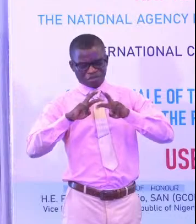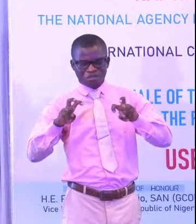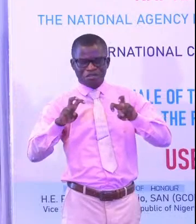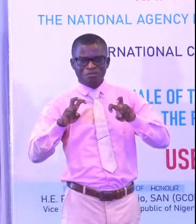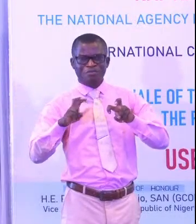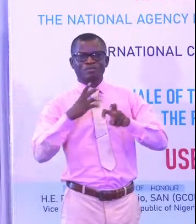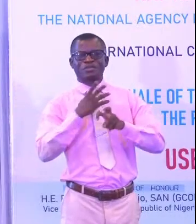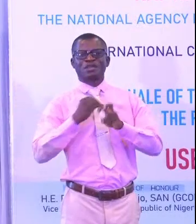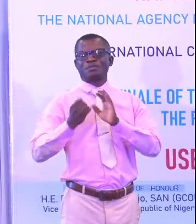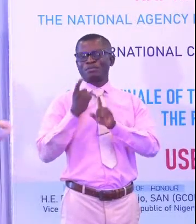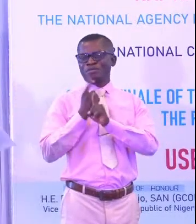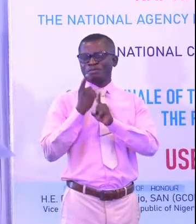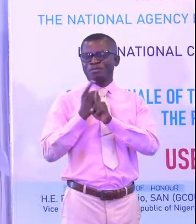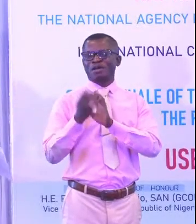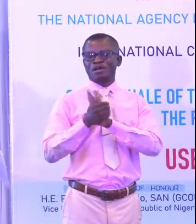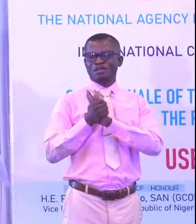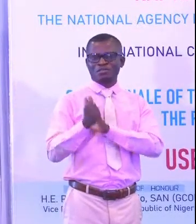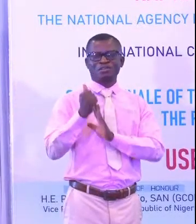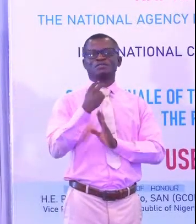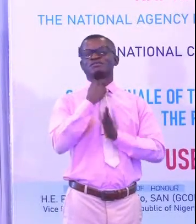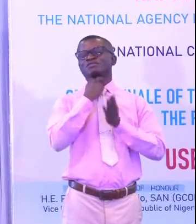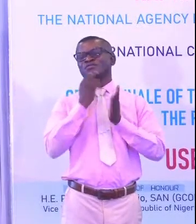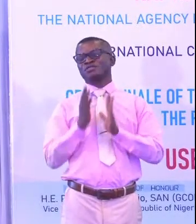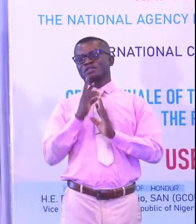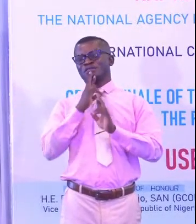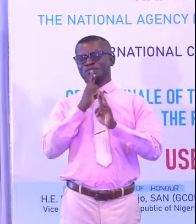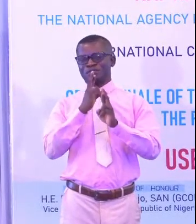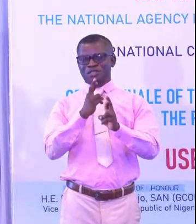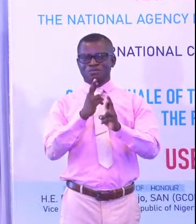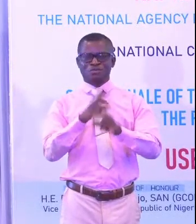and effective victim-centered responses.